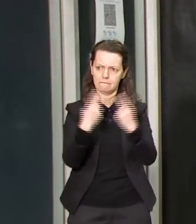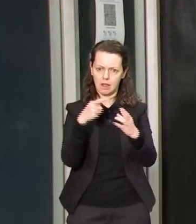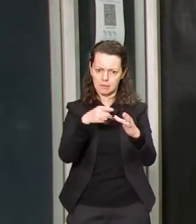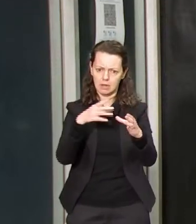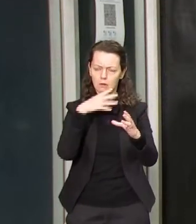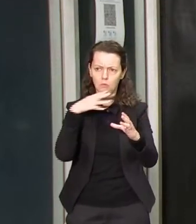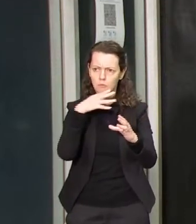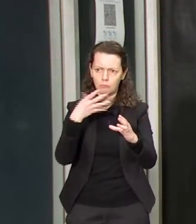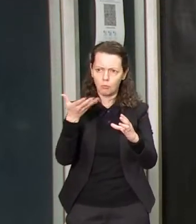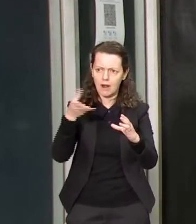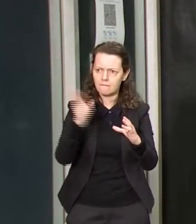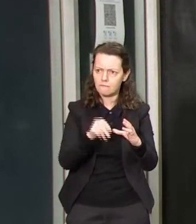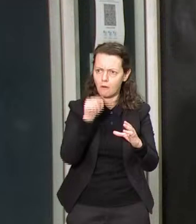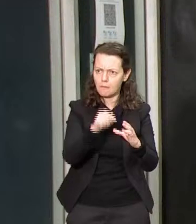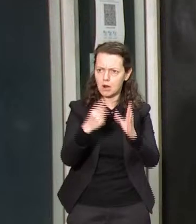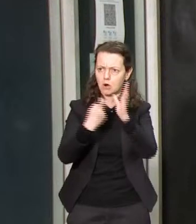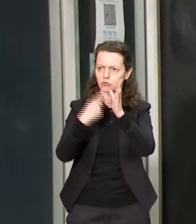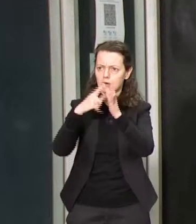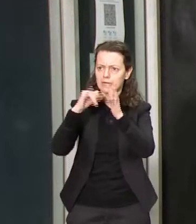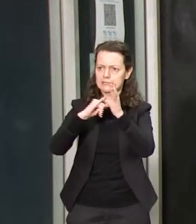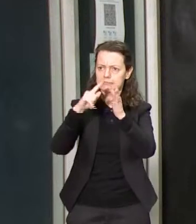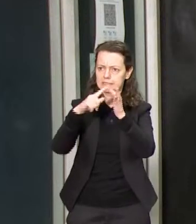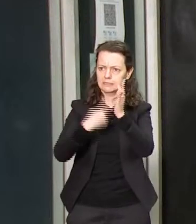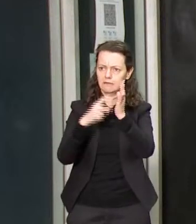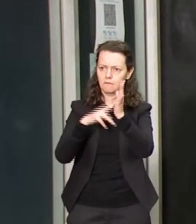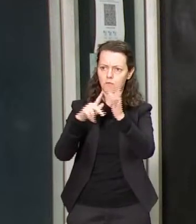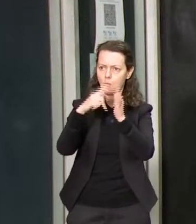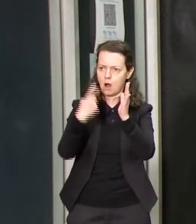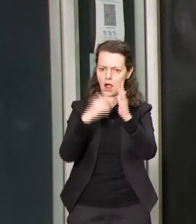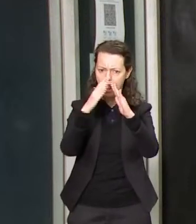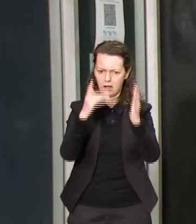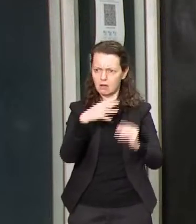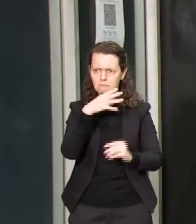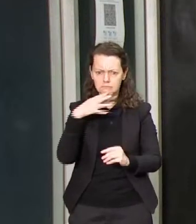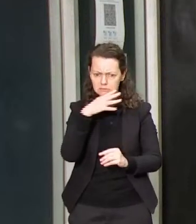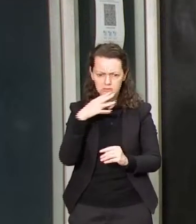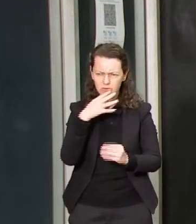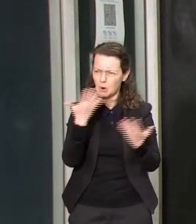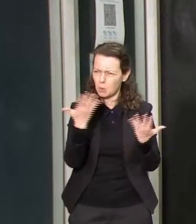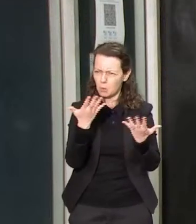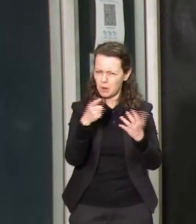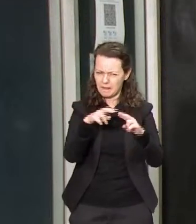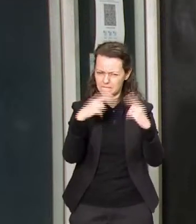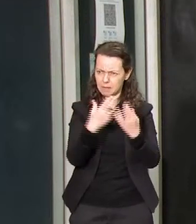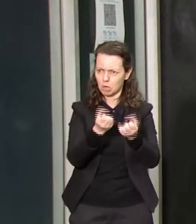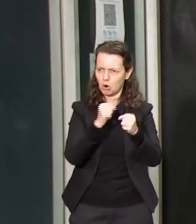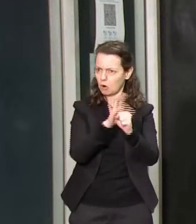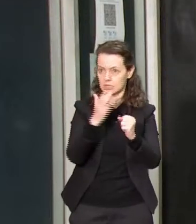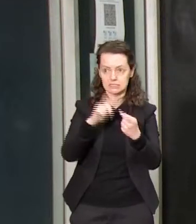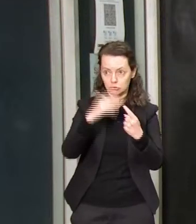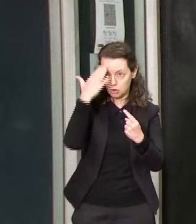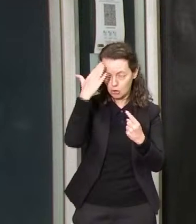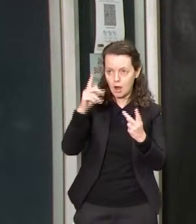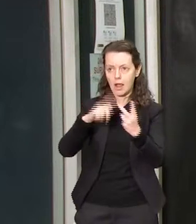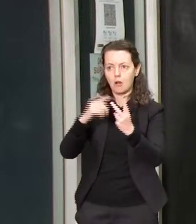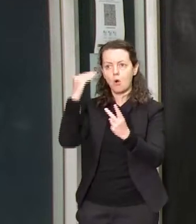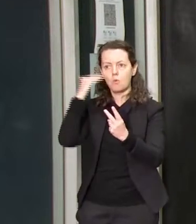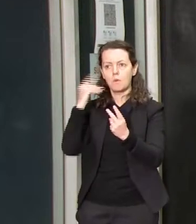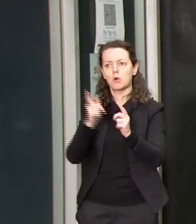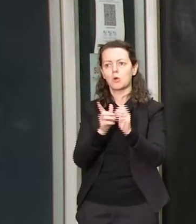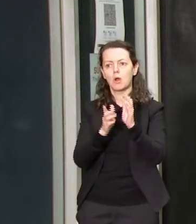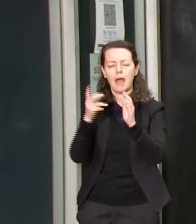to Queensland and the Reservoir household are both still under investigation for exactly how it might have been acquired. So that's a